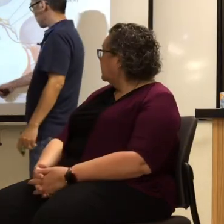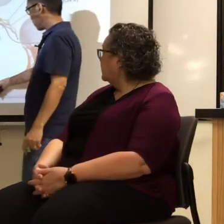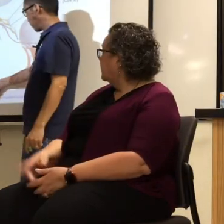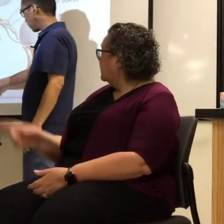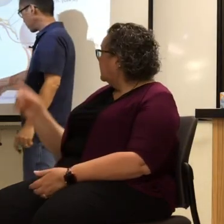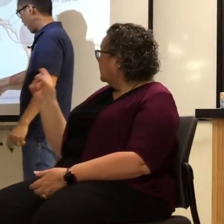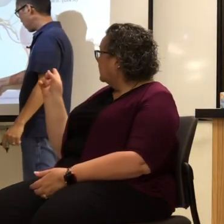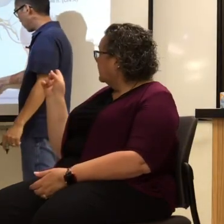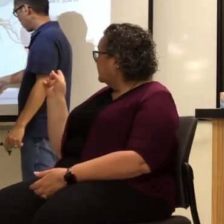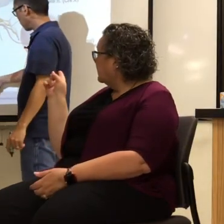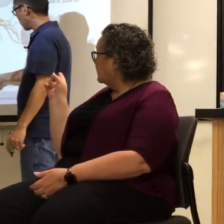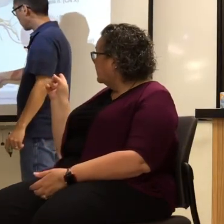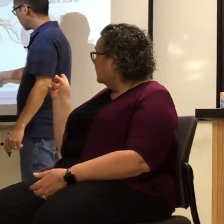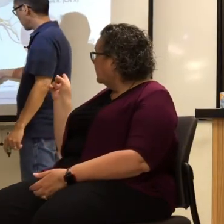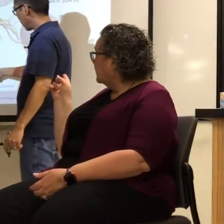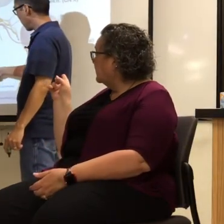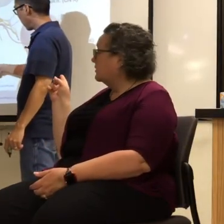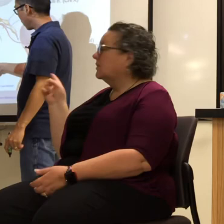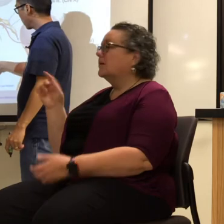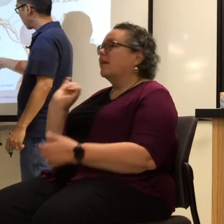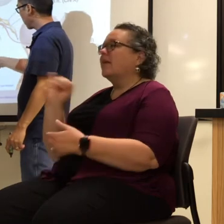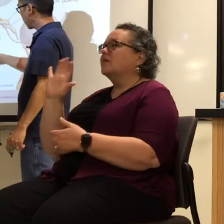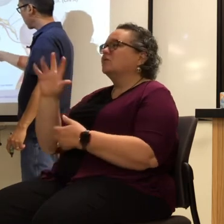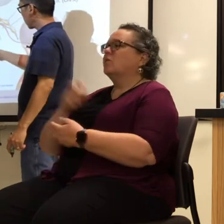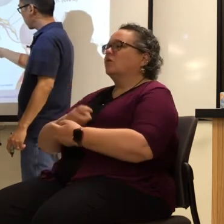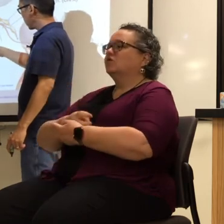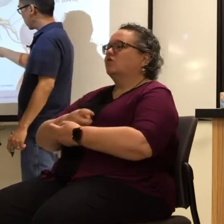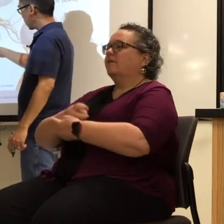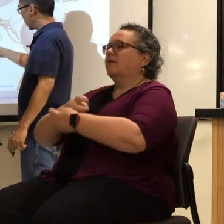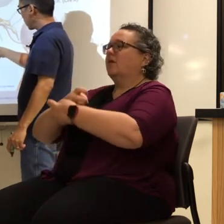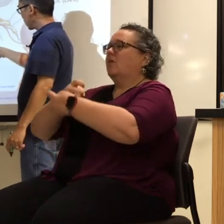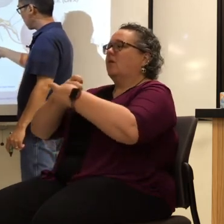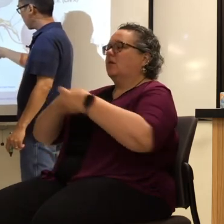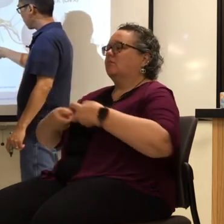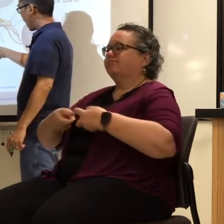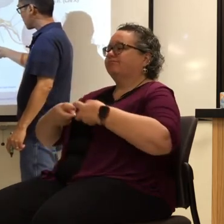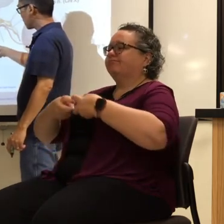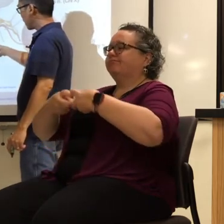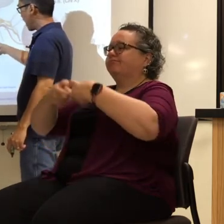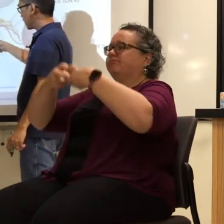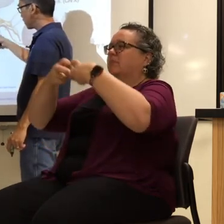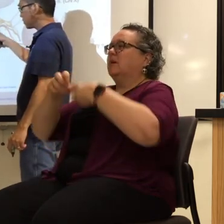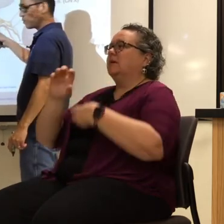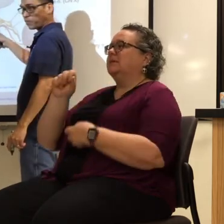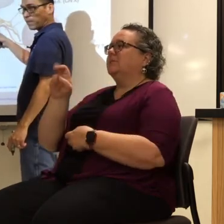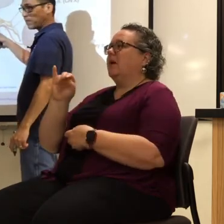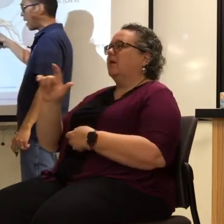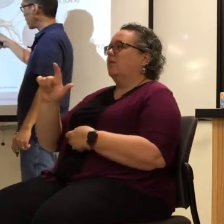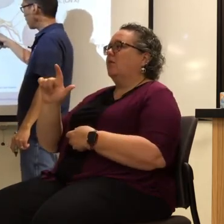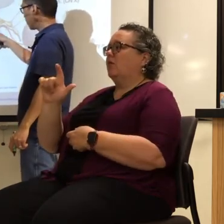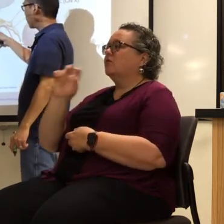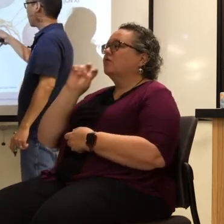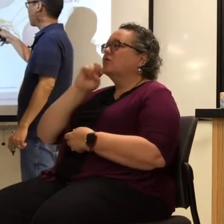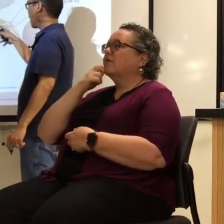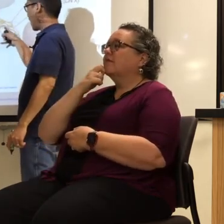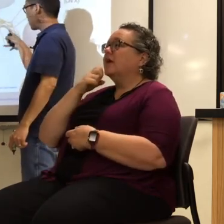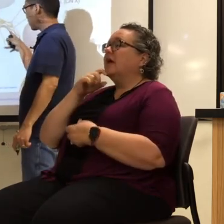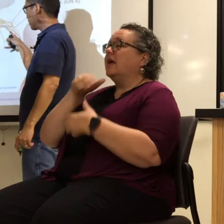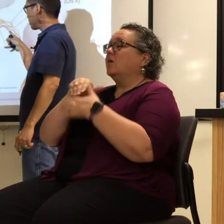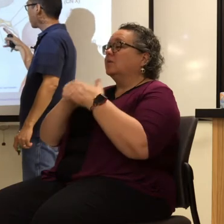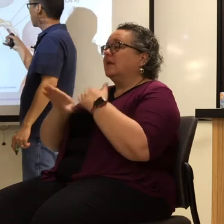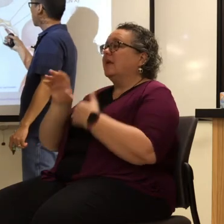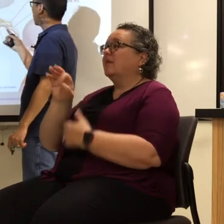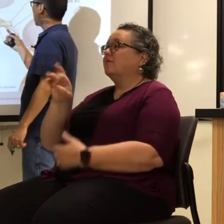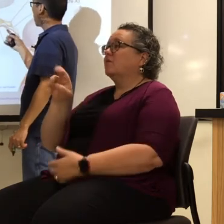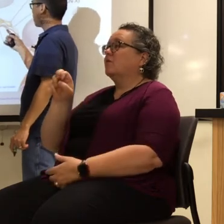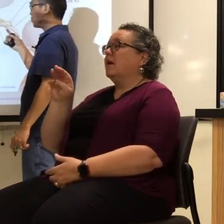here are some cervical spinal nerves there. The nerve actually enters the foramen magnum and then